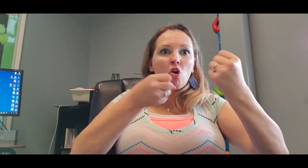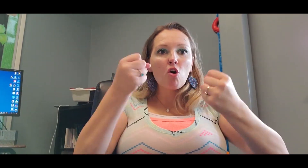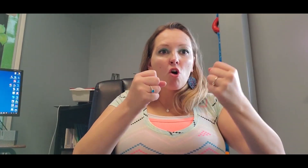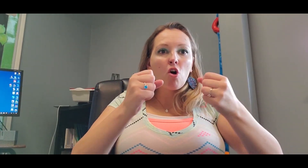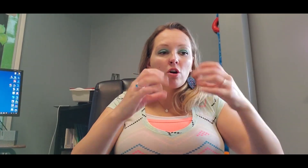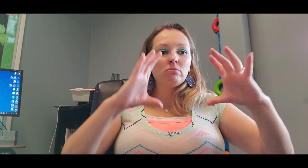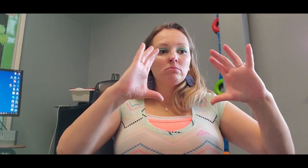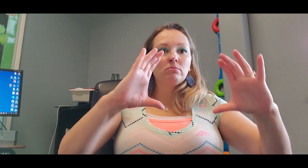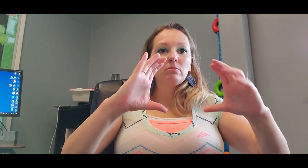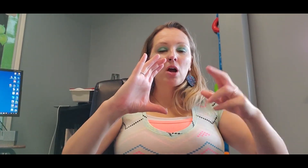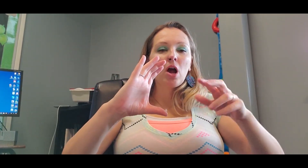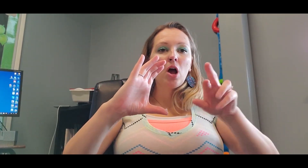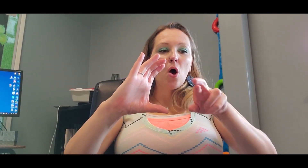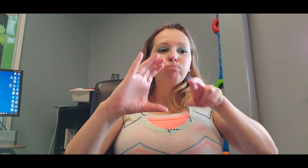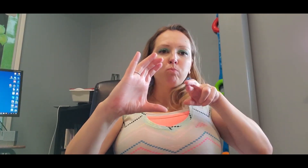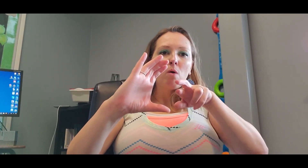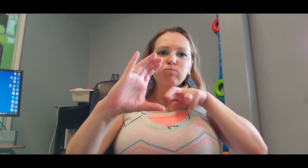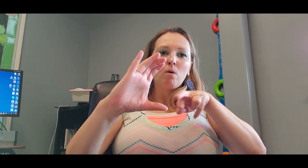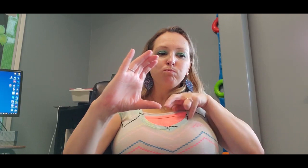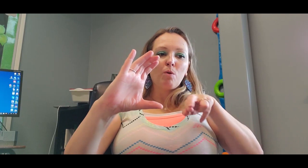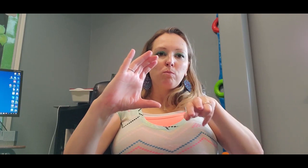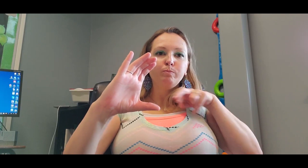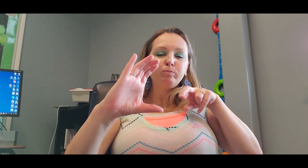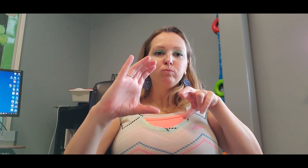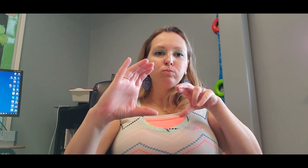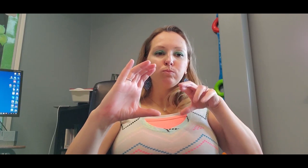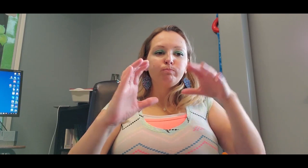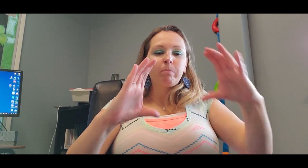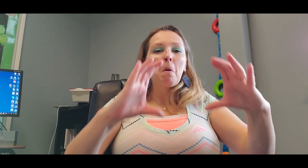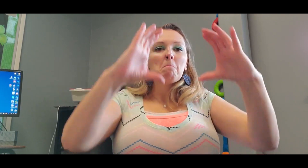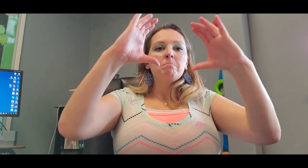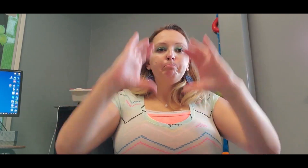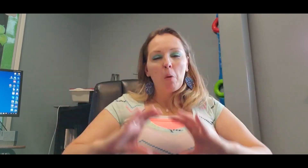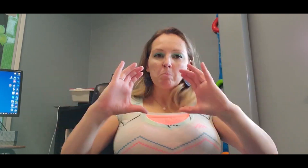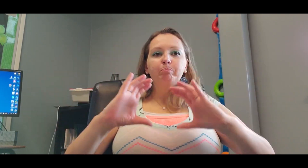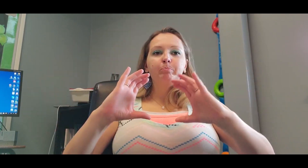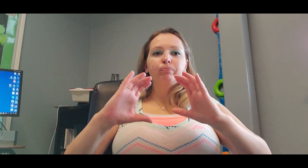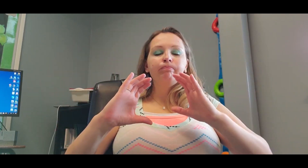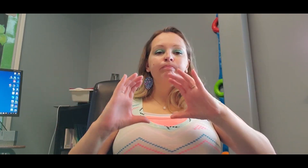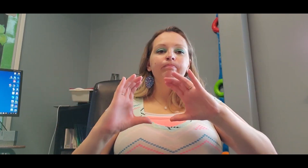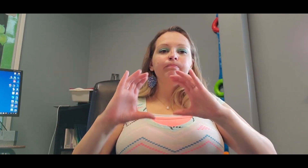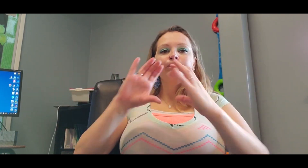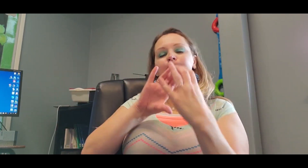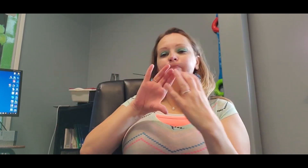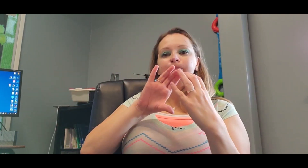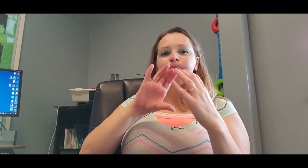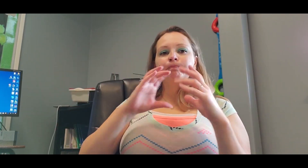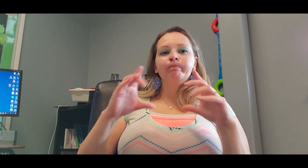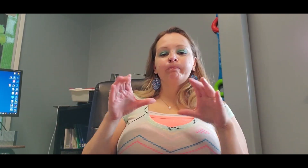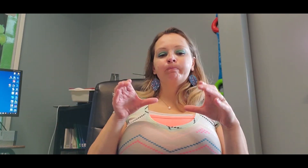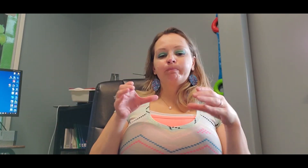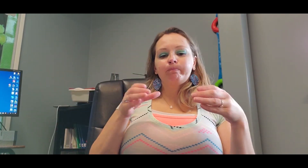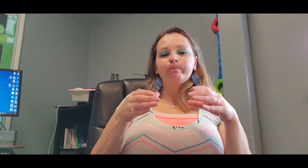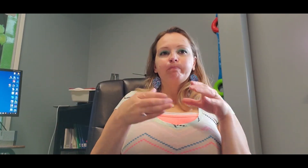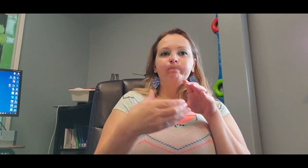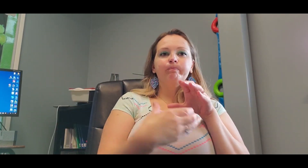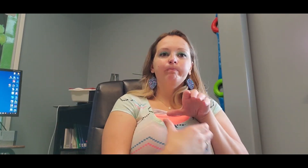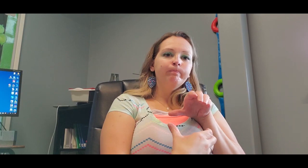There's a woman who's working on her car. She takes the lug nuts out of the tire and takes the tire